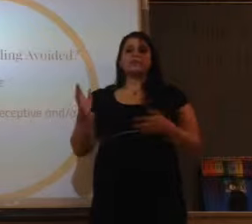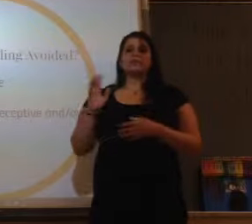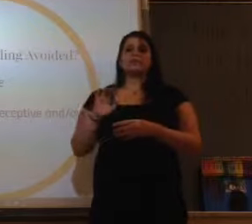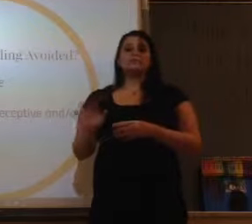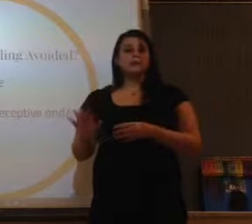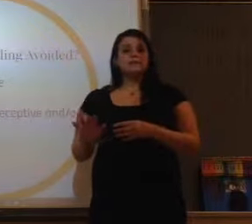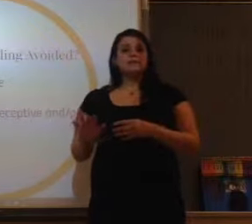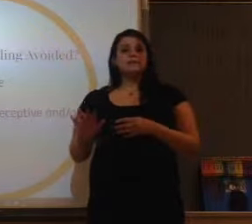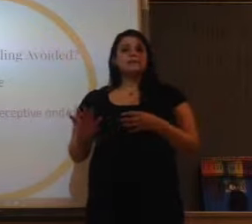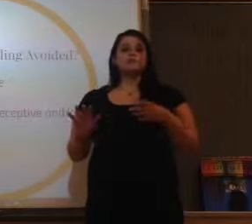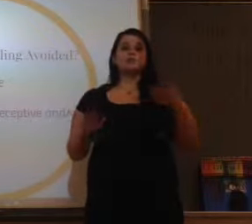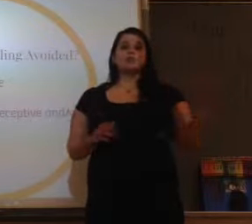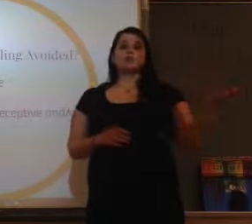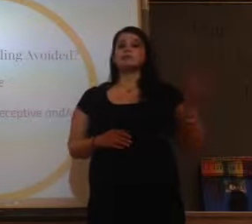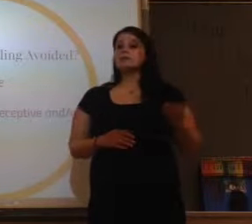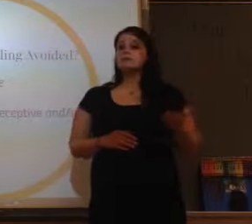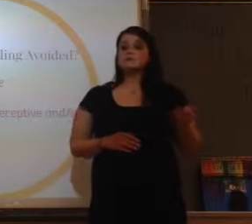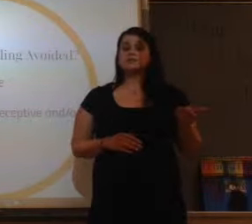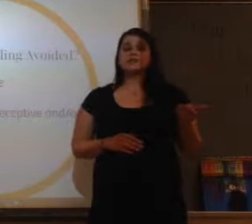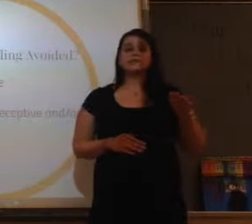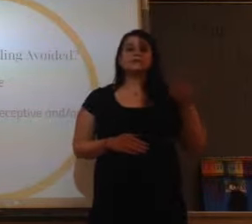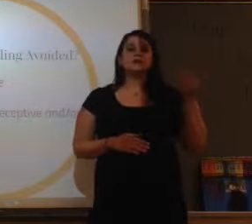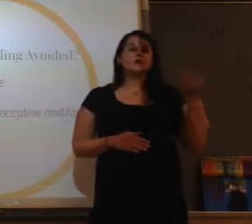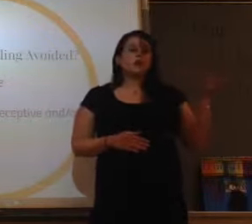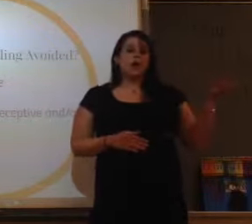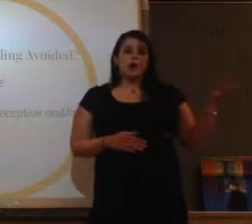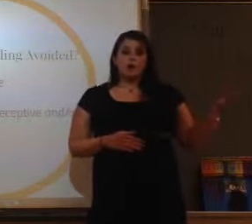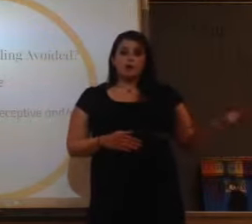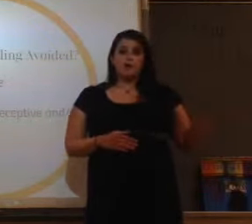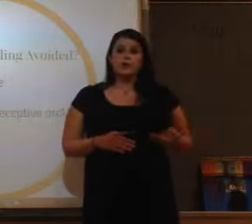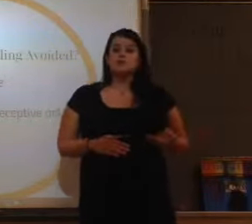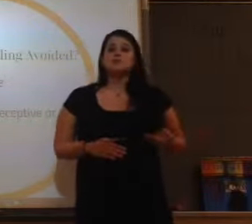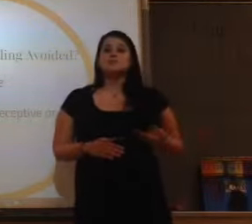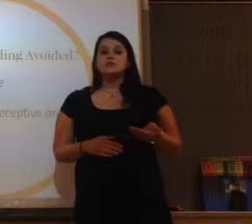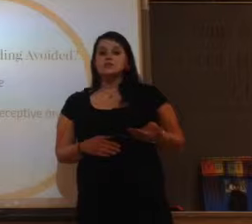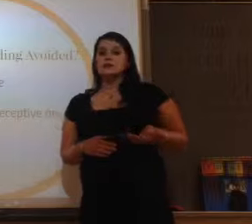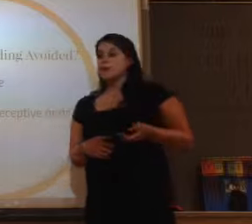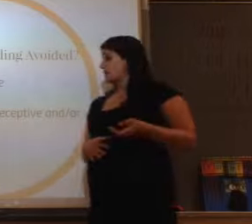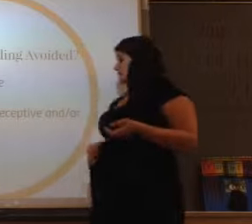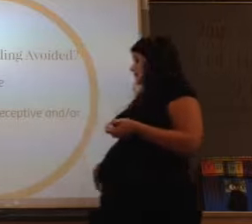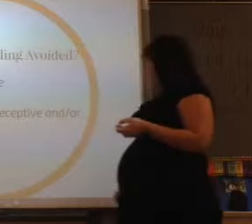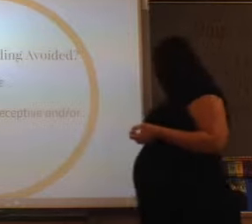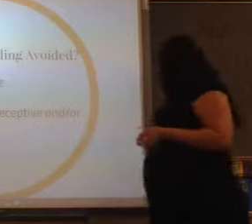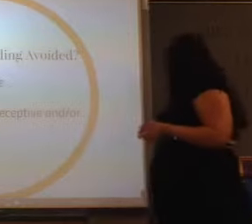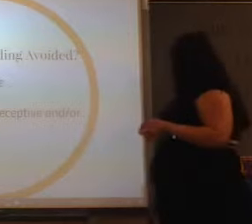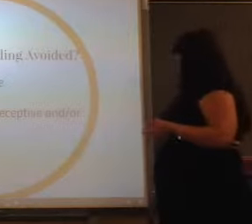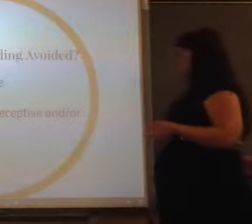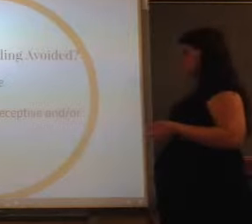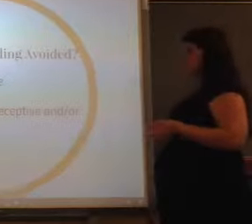their expressive skills or the receptive skills of watching a student sign back to them.